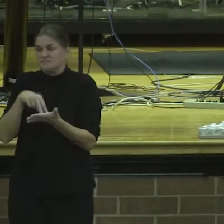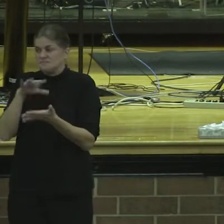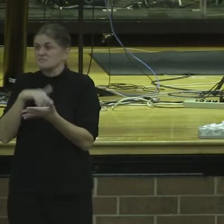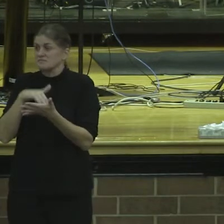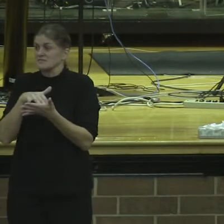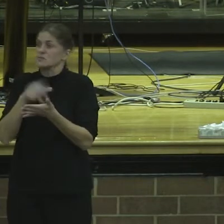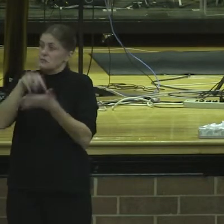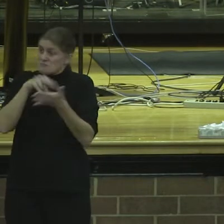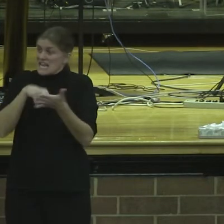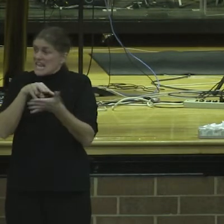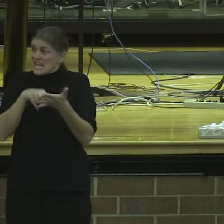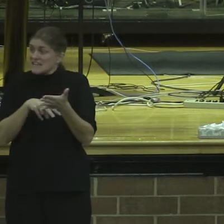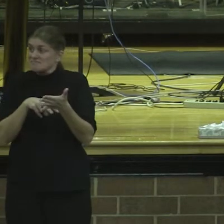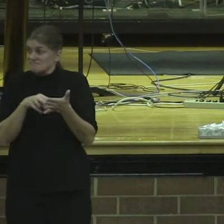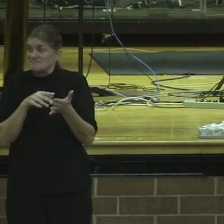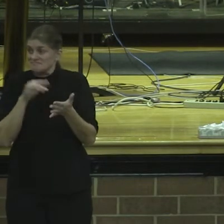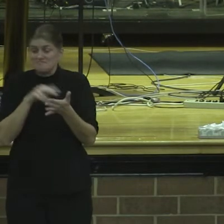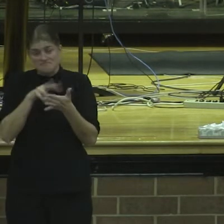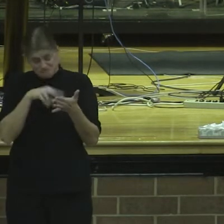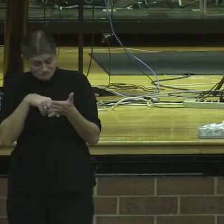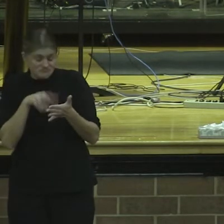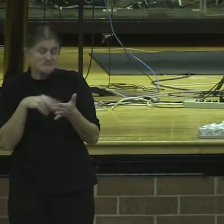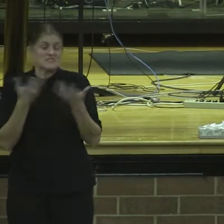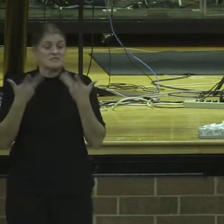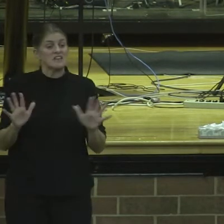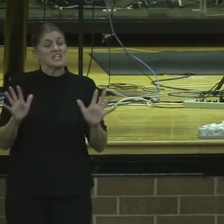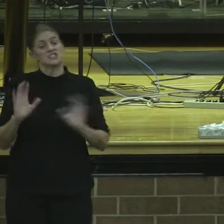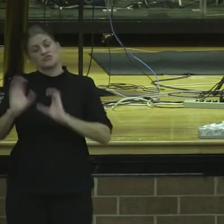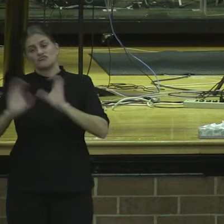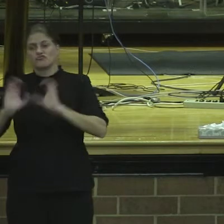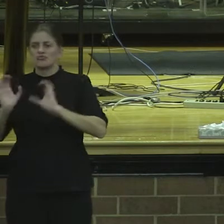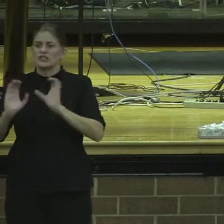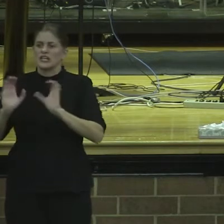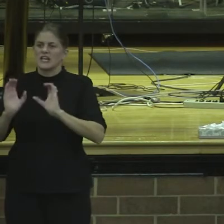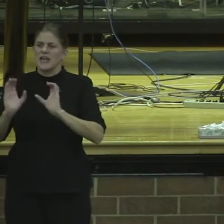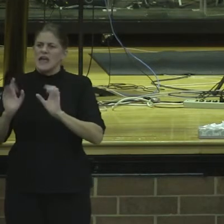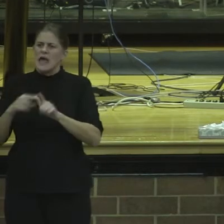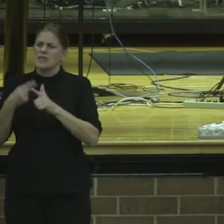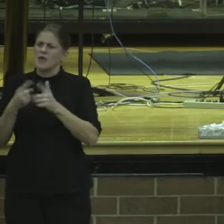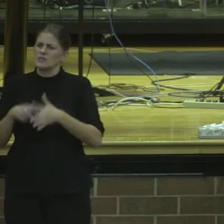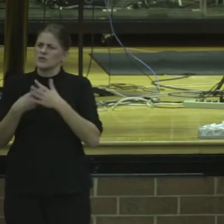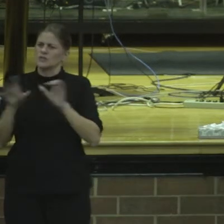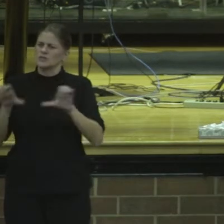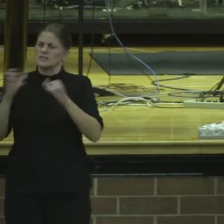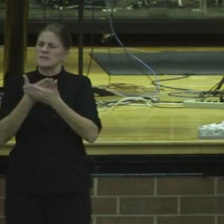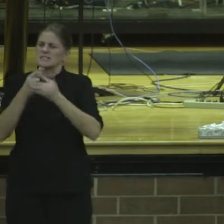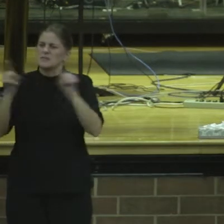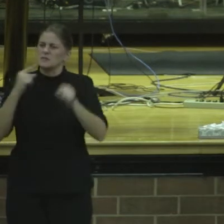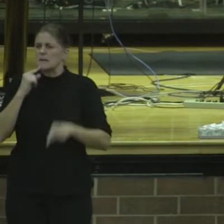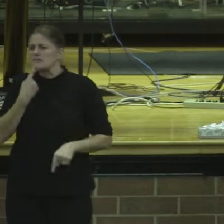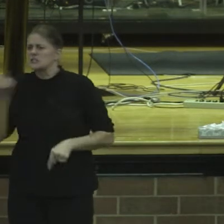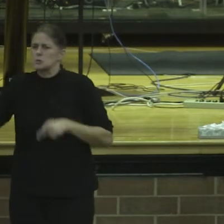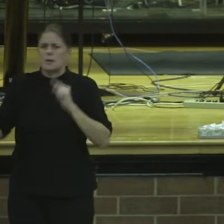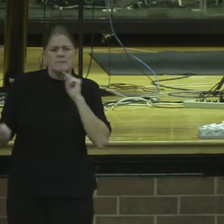time. And we finished reading our Bible, had a little small talk, and then we started doing something that we didn't do before. We started saying we